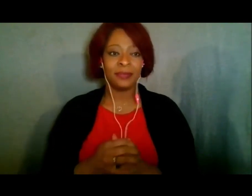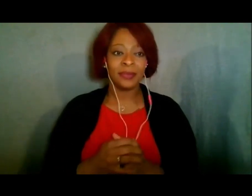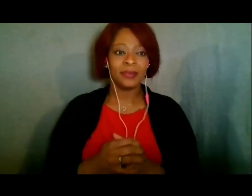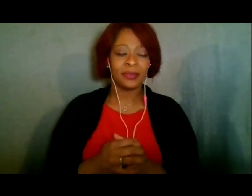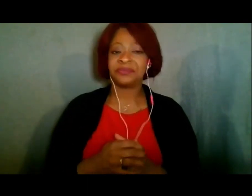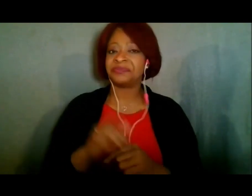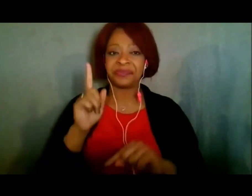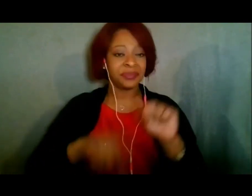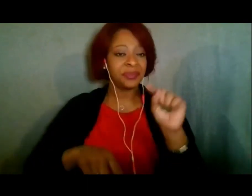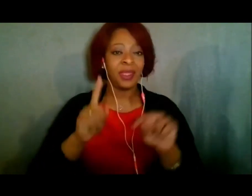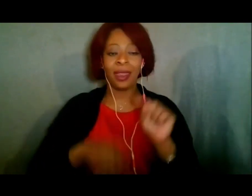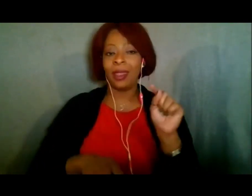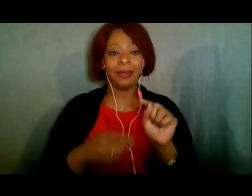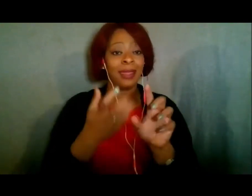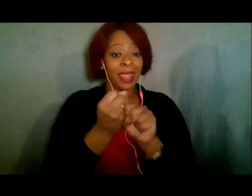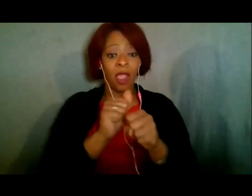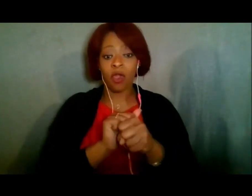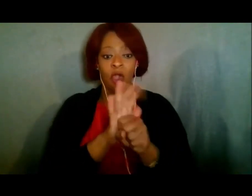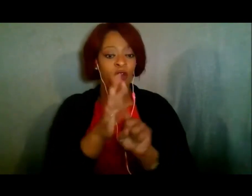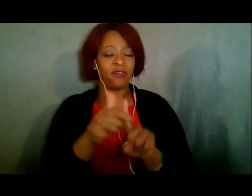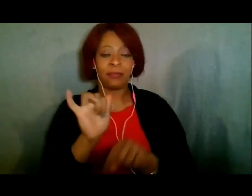You can't catch COVID from it.